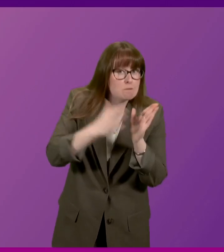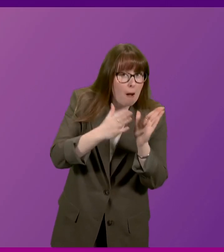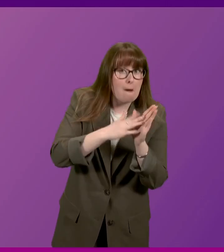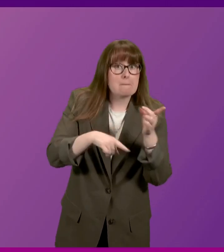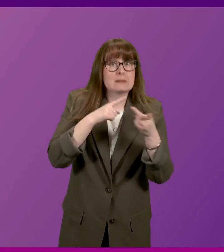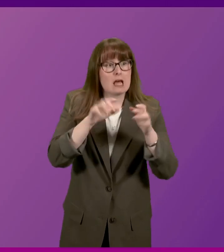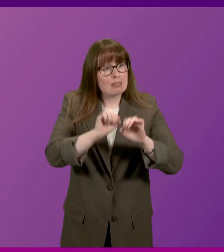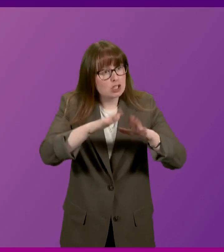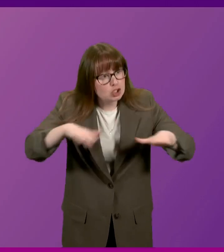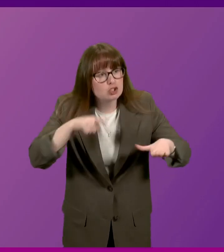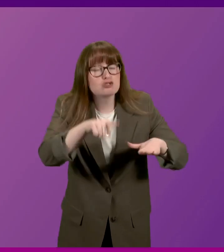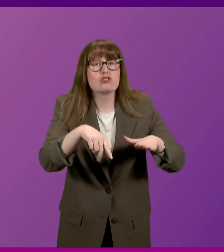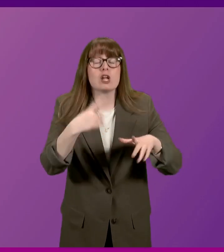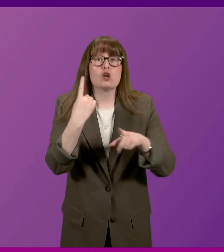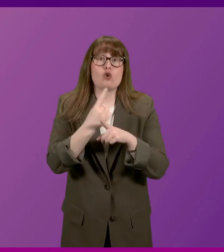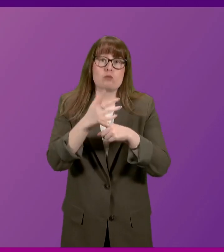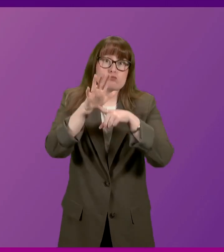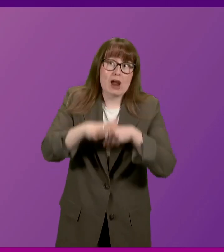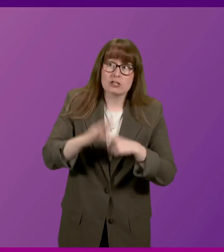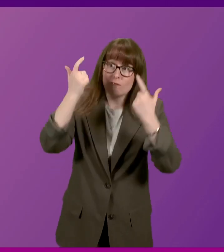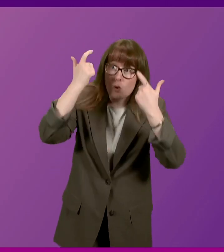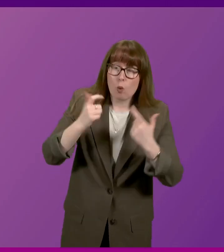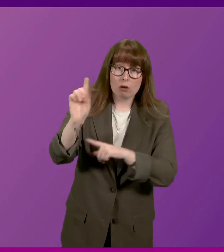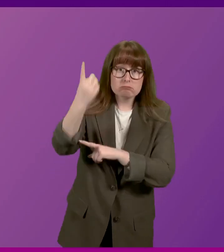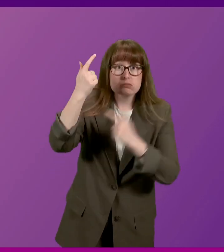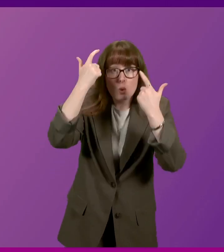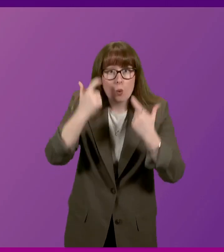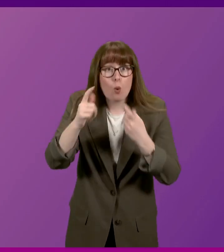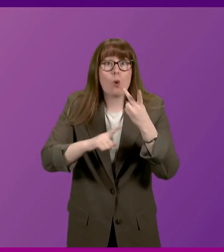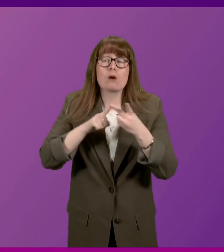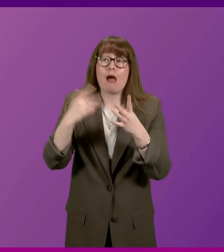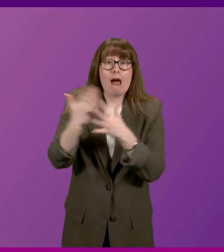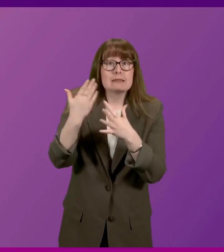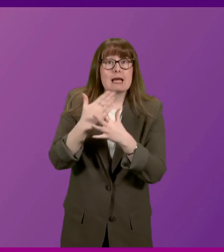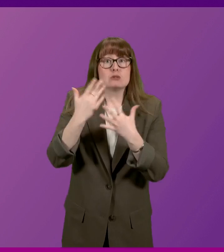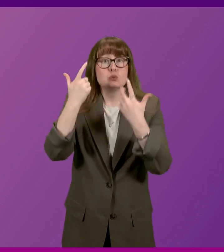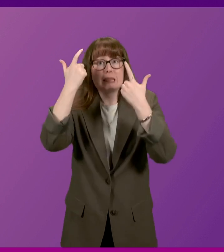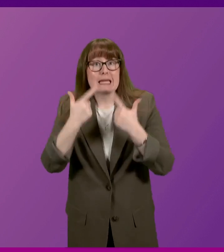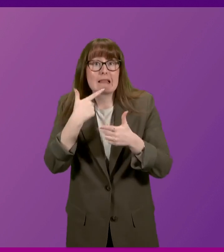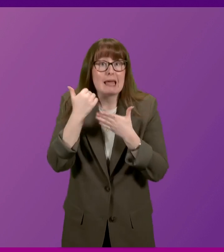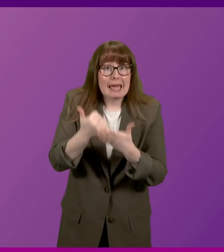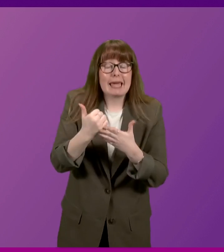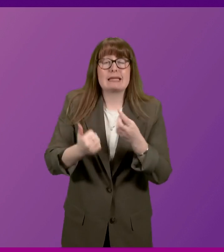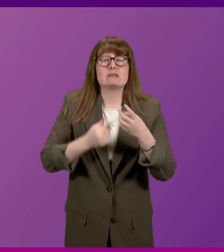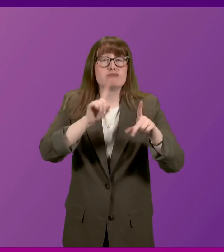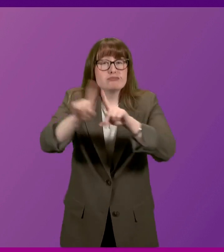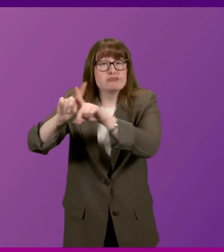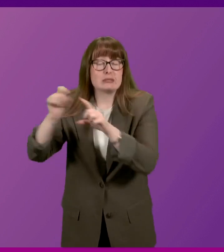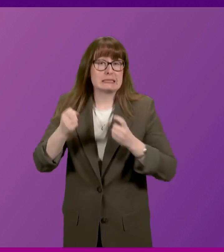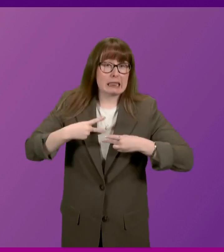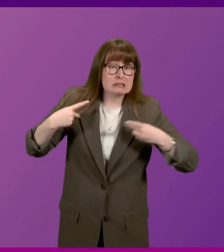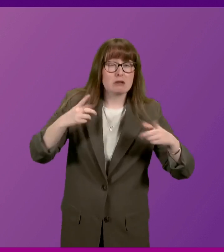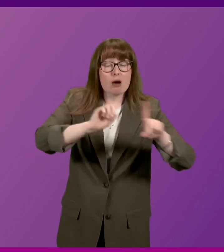their children. I'm talking about pressure on courts and access to legal aid and solicitors, and all this is